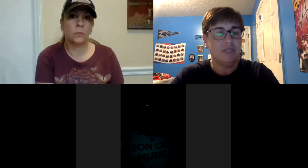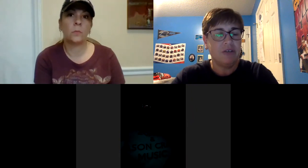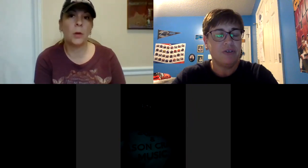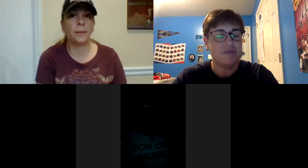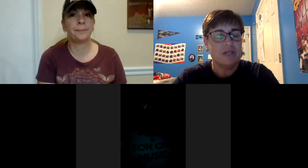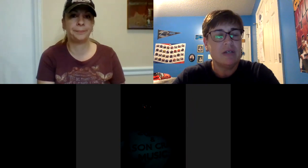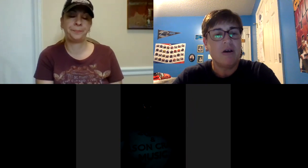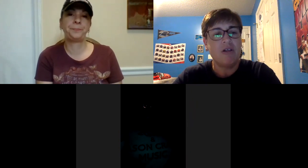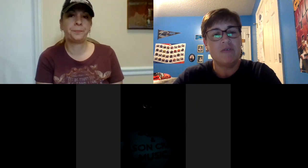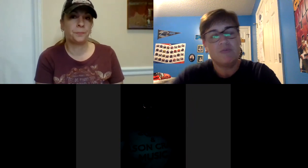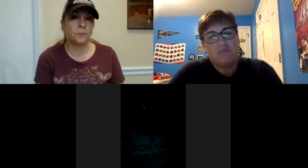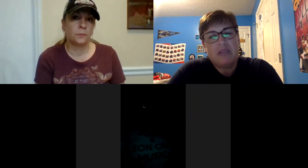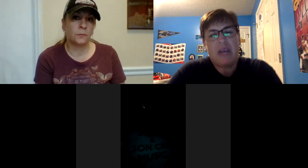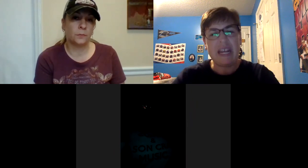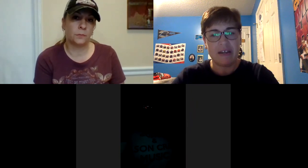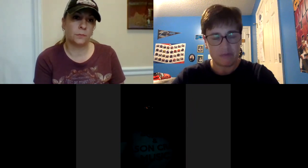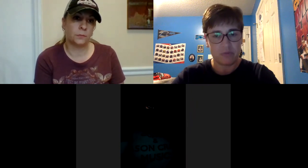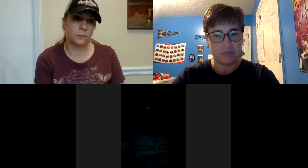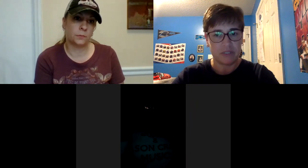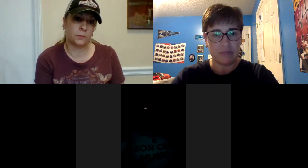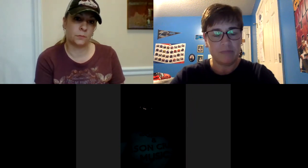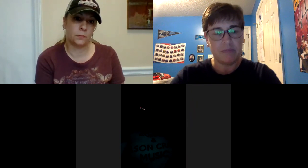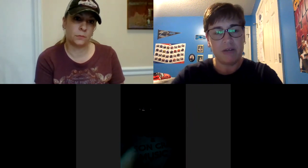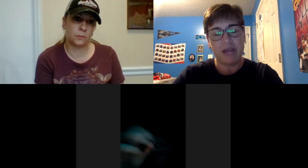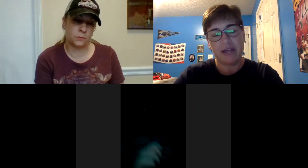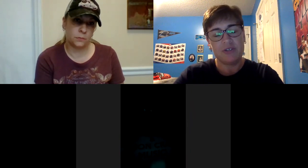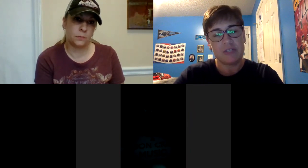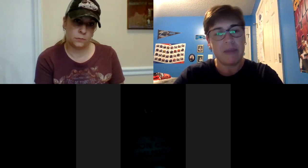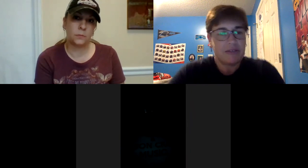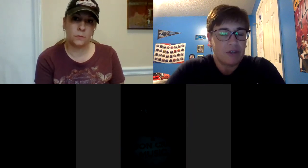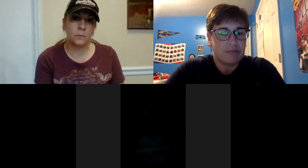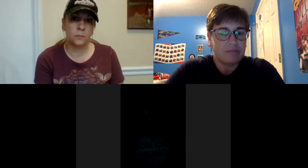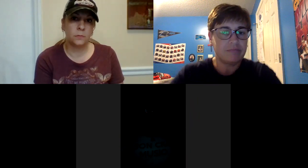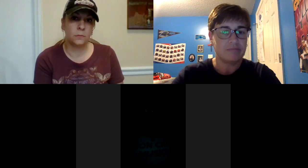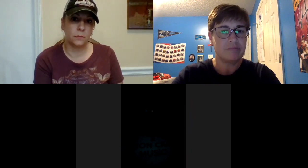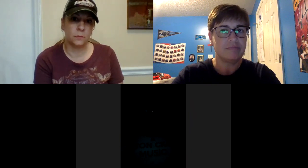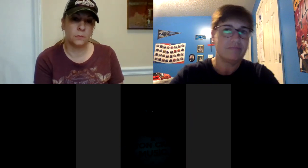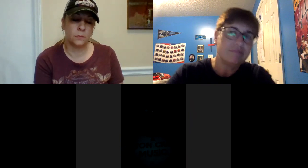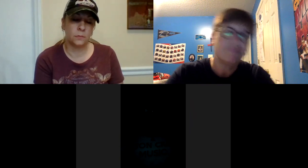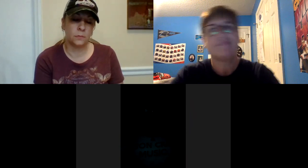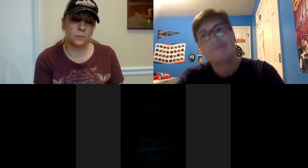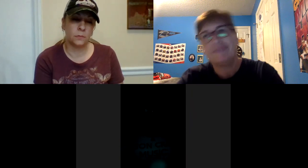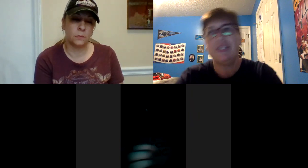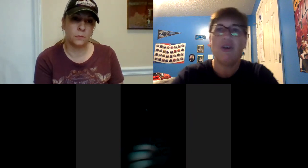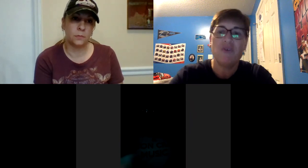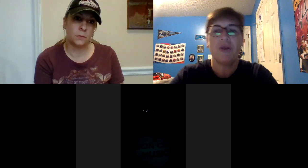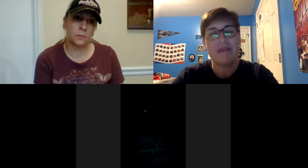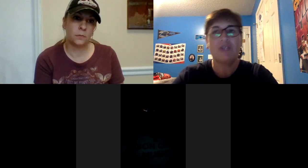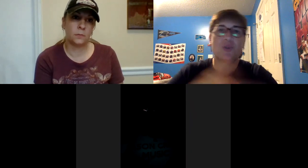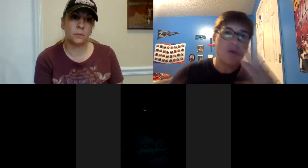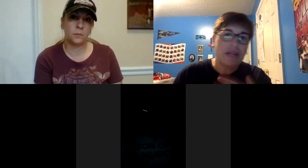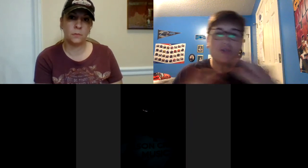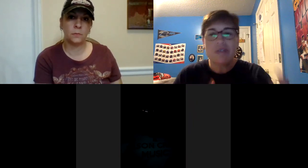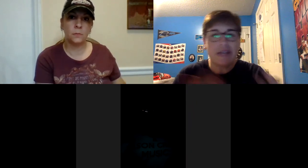them. Okay. All of them, any of them would really be okay. It just depends on, if you want to